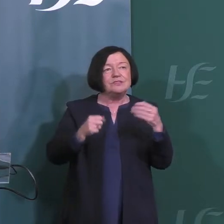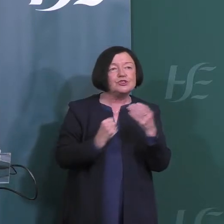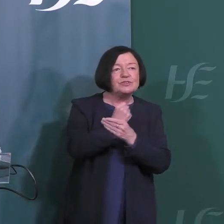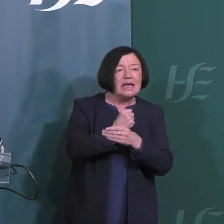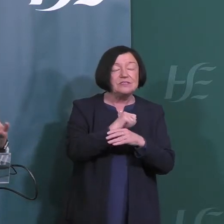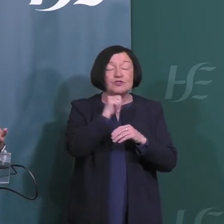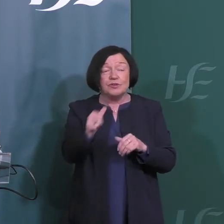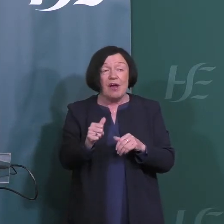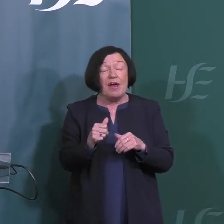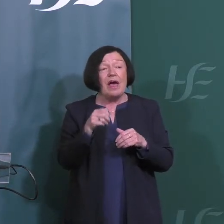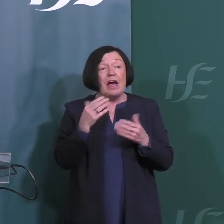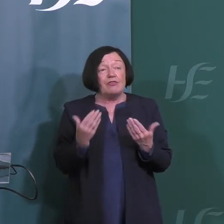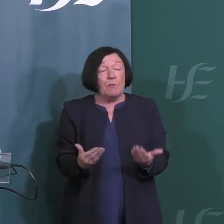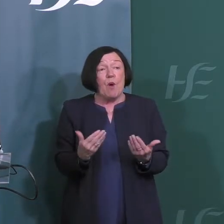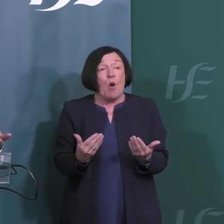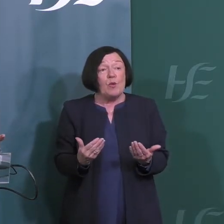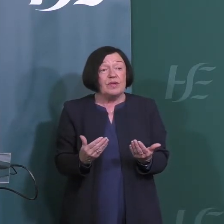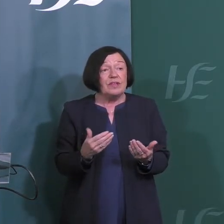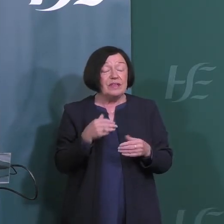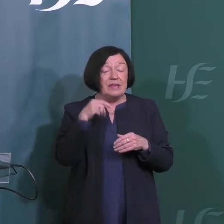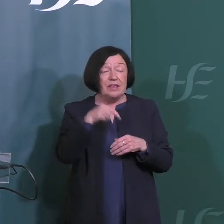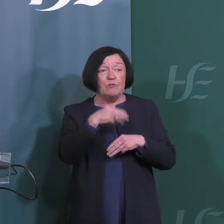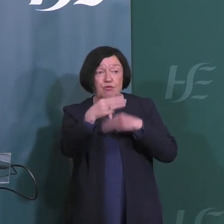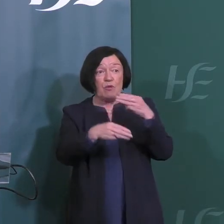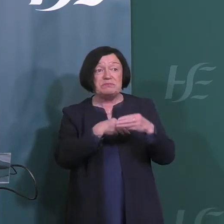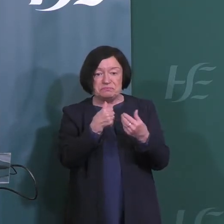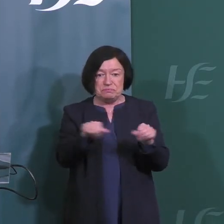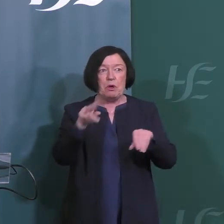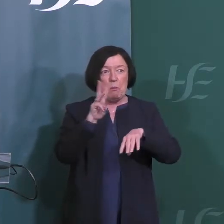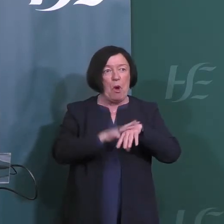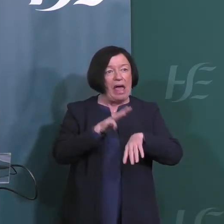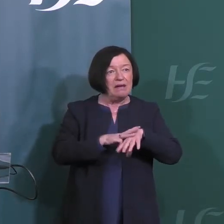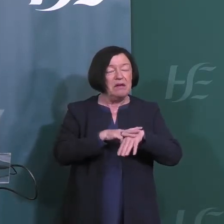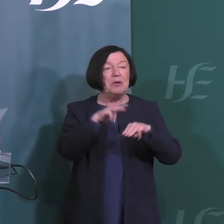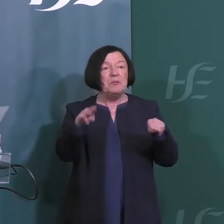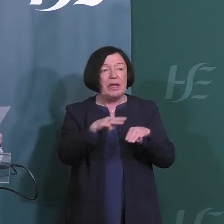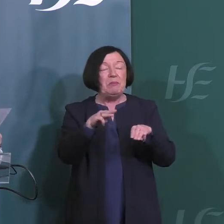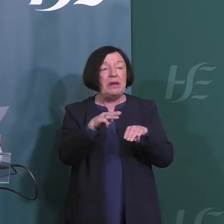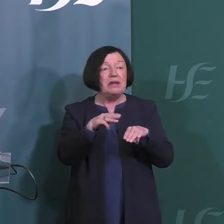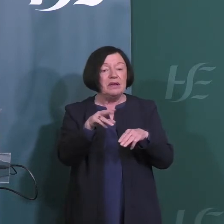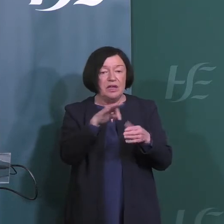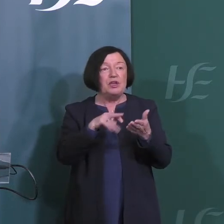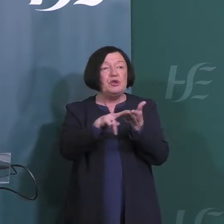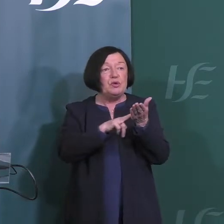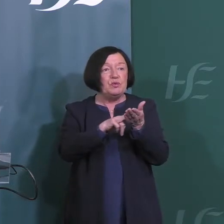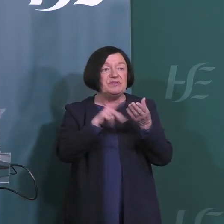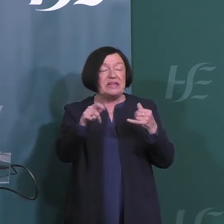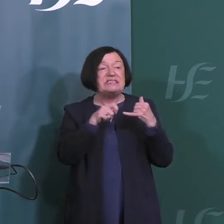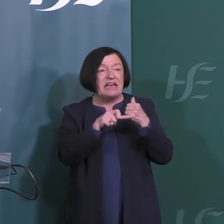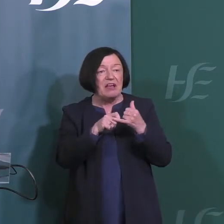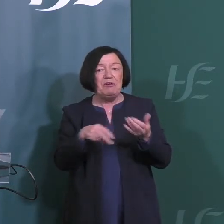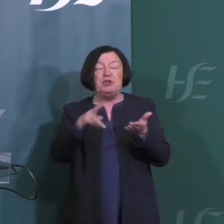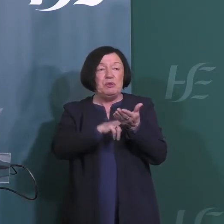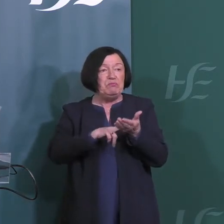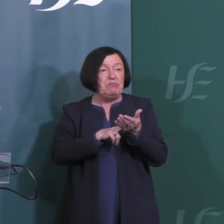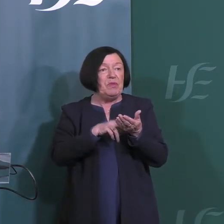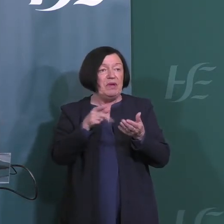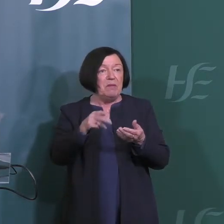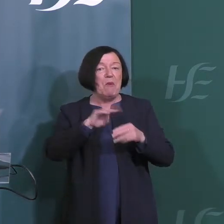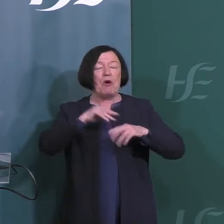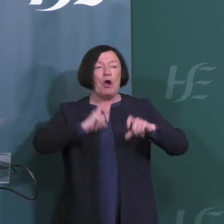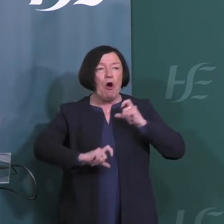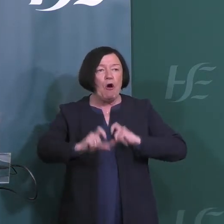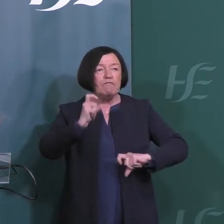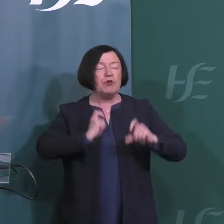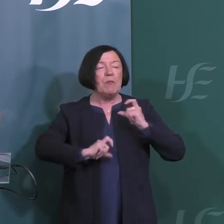not. At the moment, the process seems to be going quite well. People are getting used to the tests, getting used to them, being comfortable with